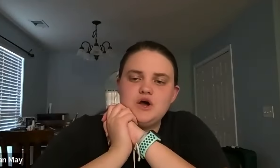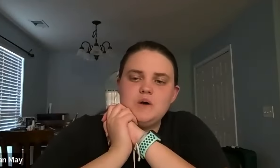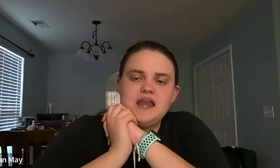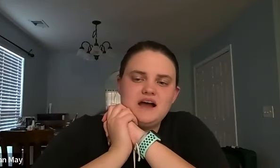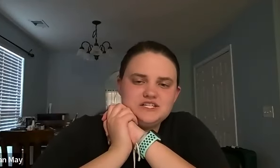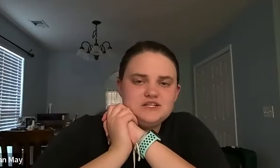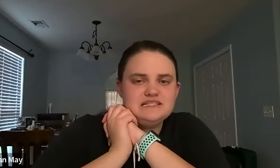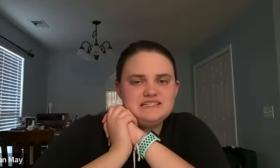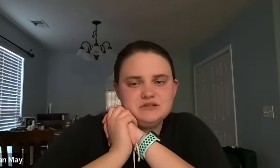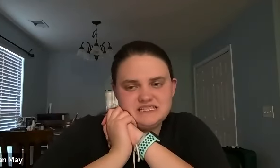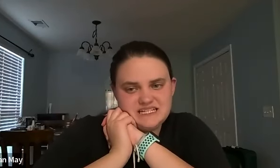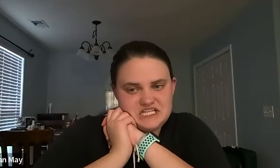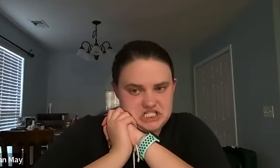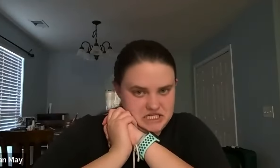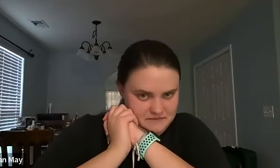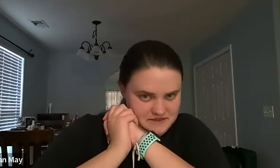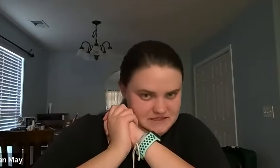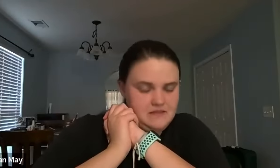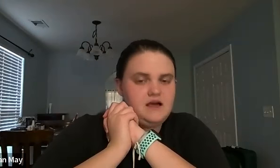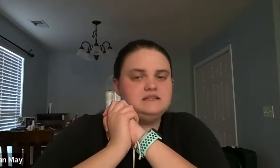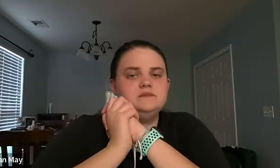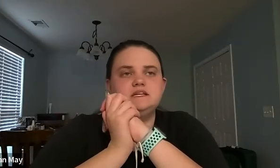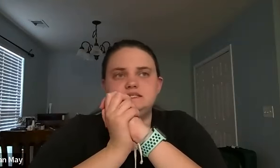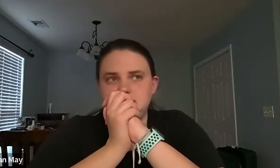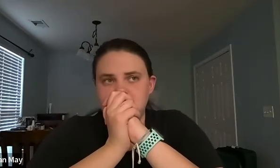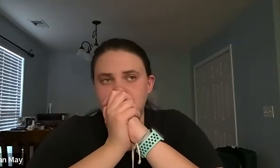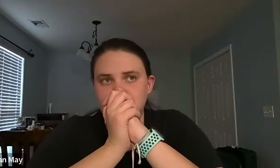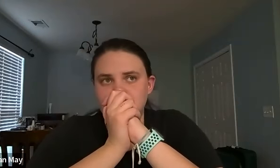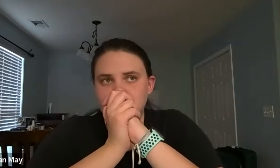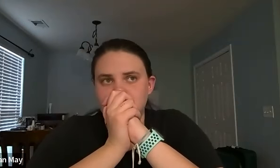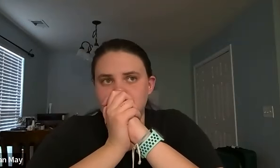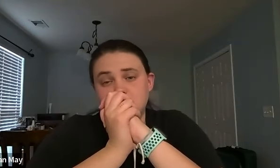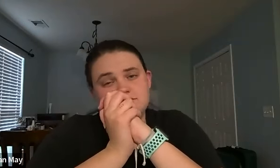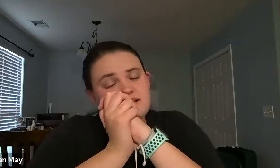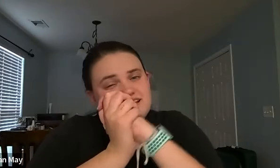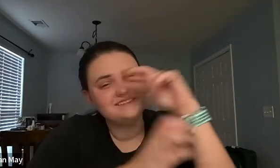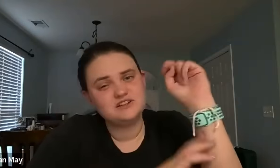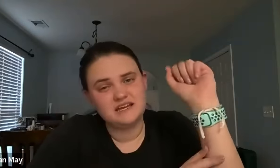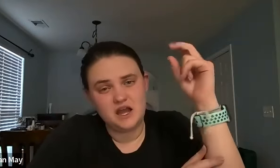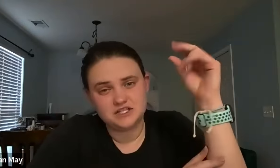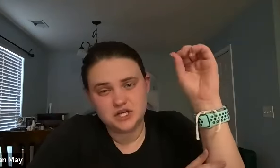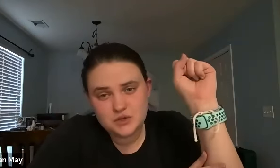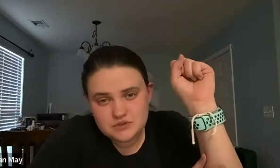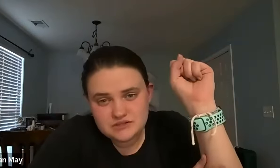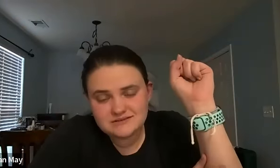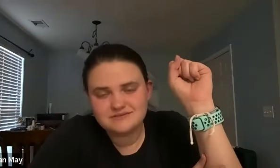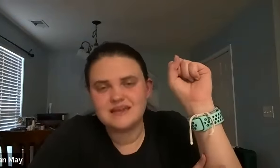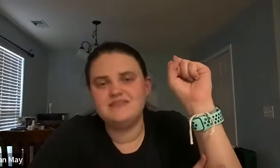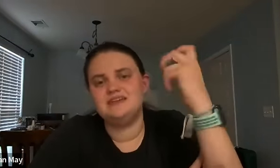So nachos and tortilla chips. A lot of times I see finger spelling, so like nachos, and then